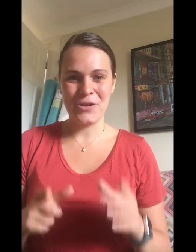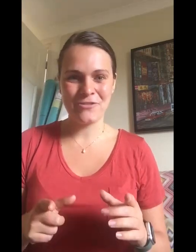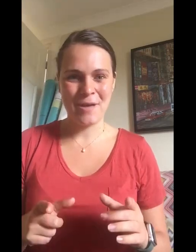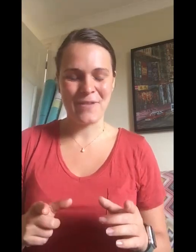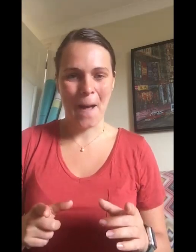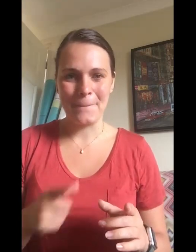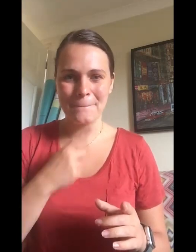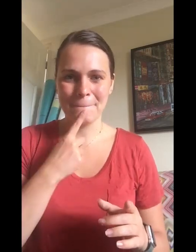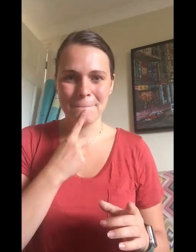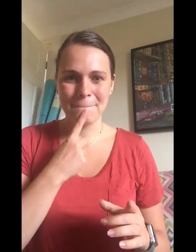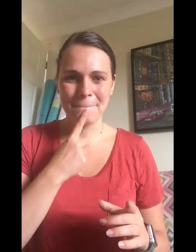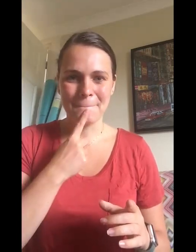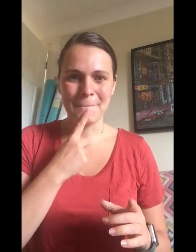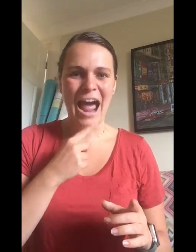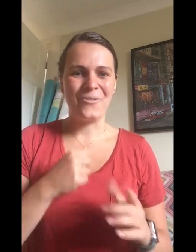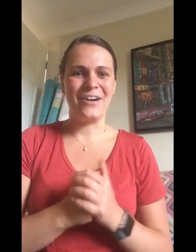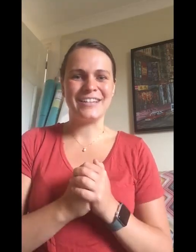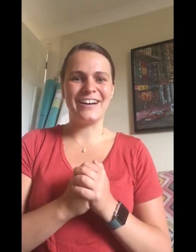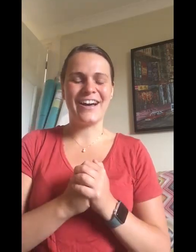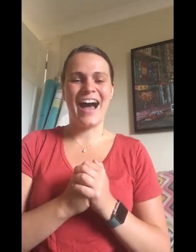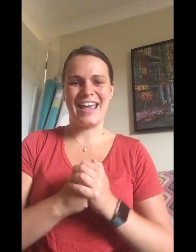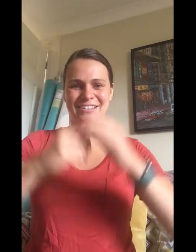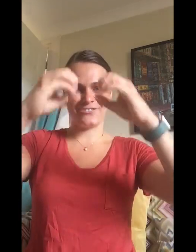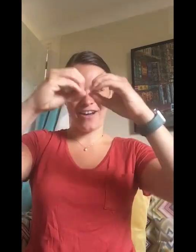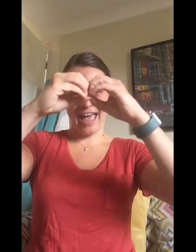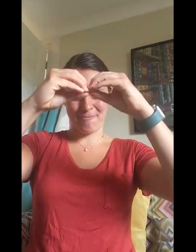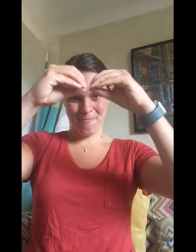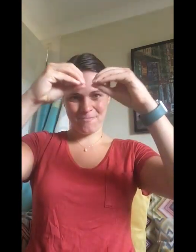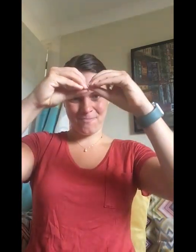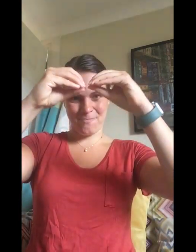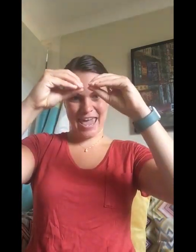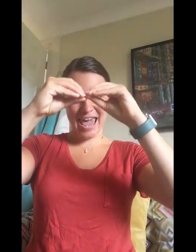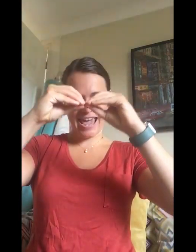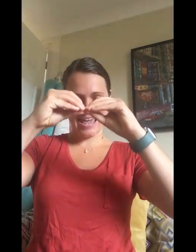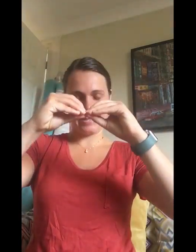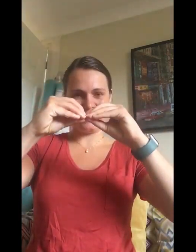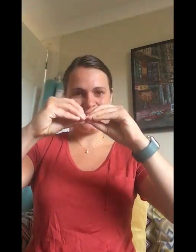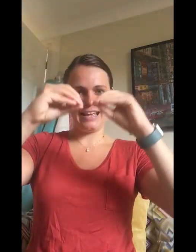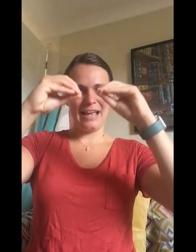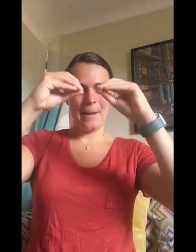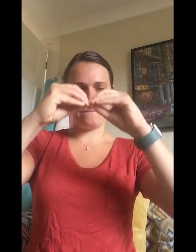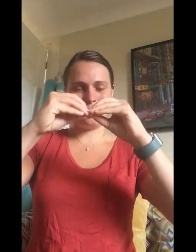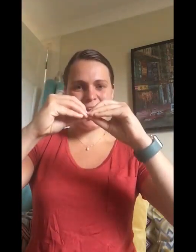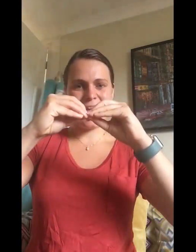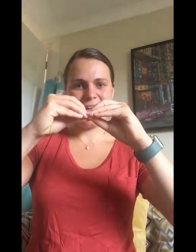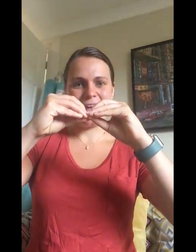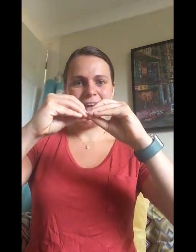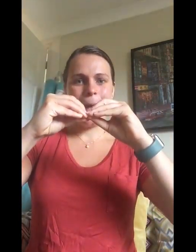can remember? Well done, guys. You're right. B. B.